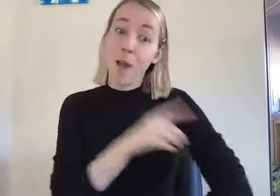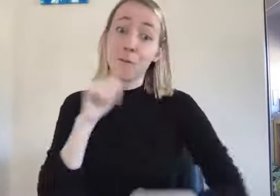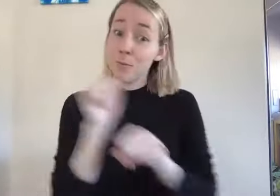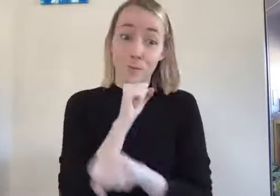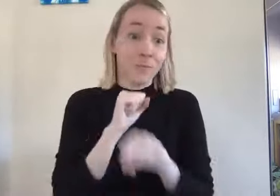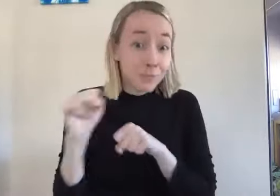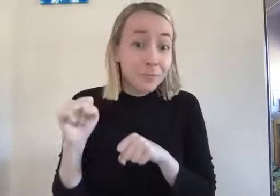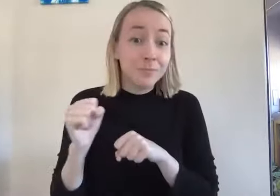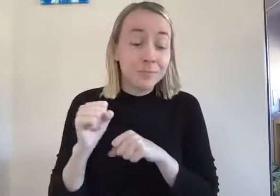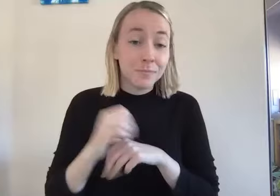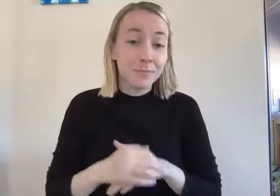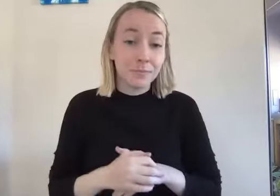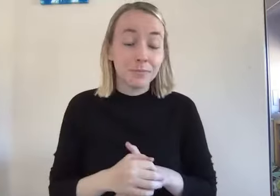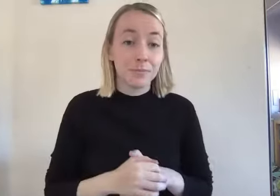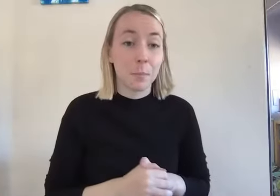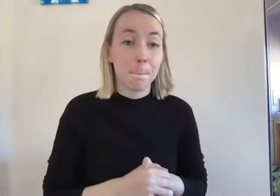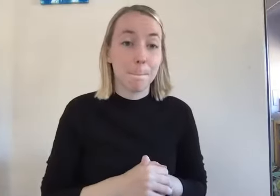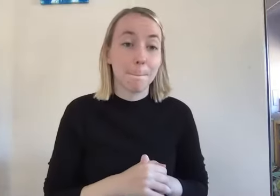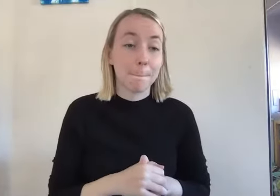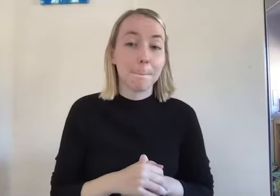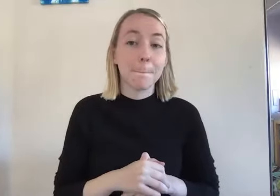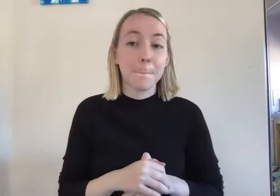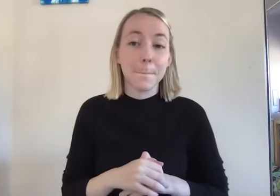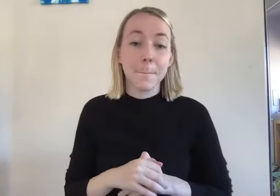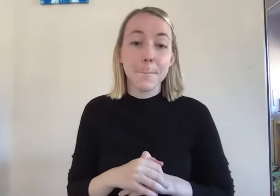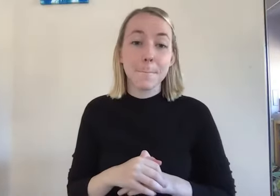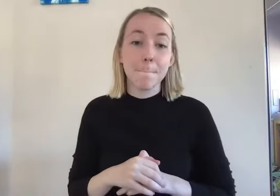when you come to believe, or at least when I did. You know,